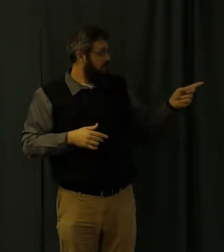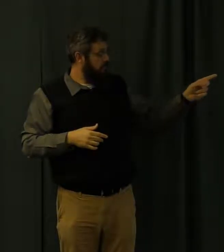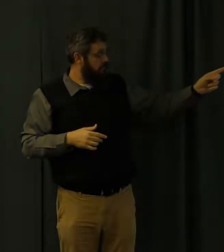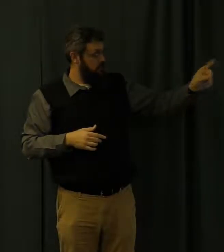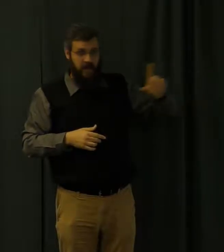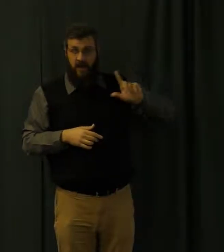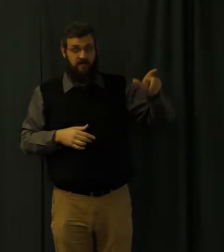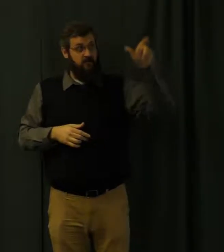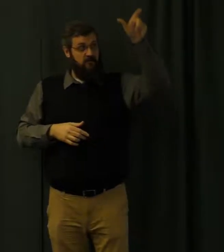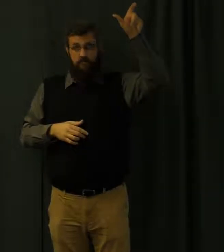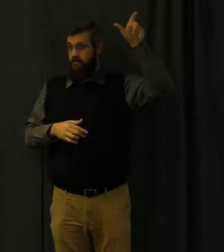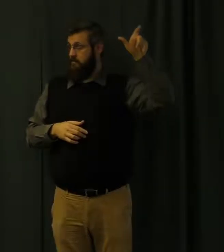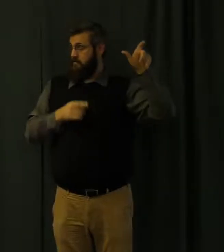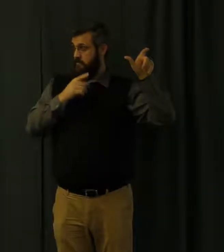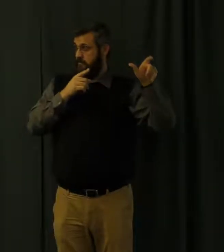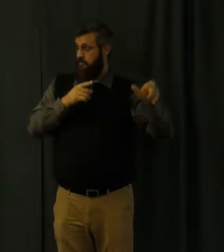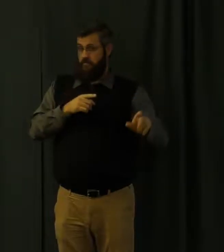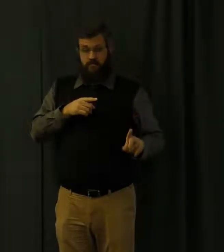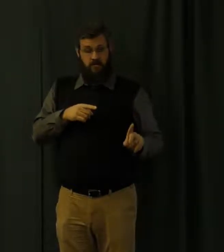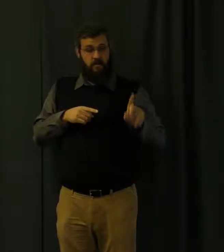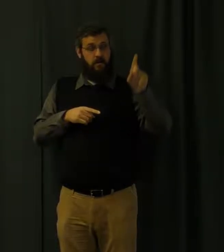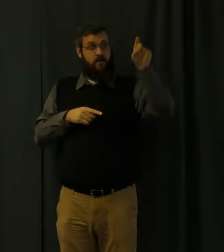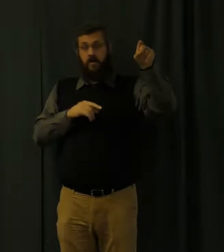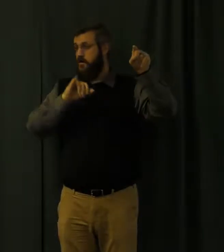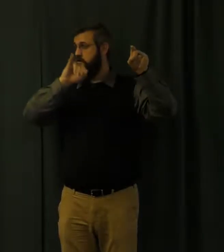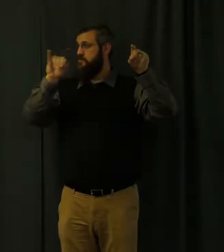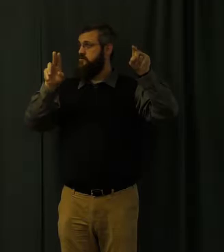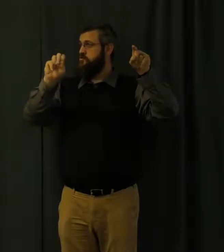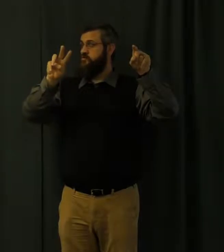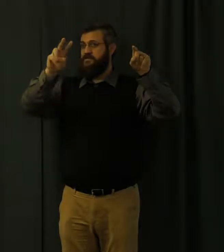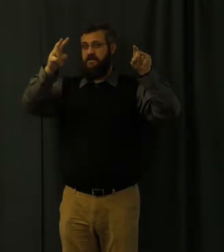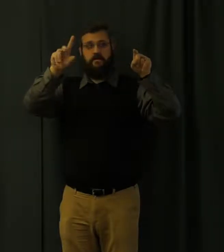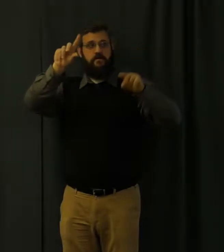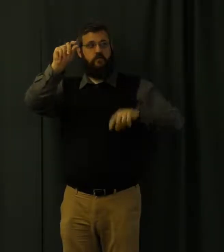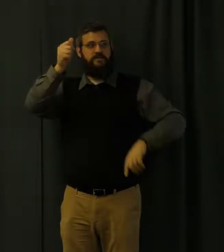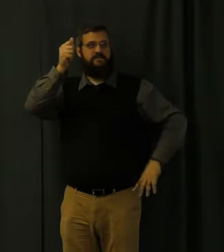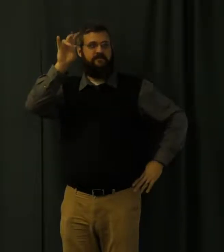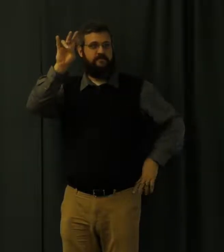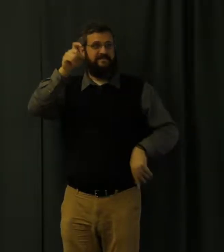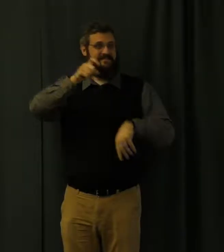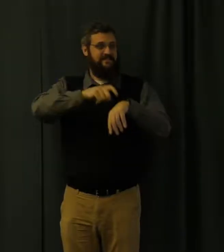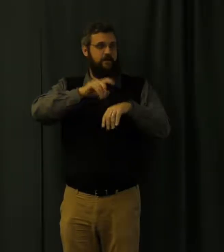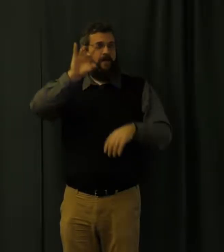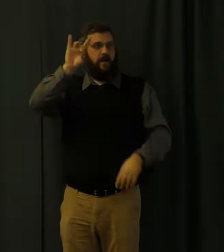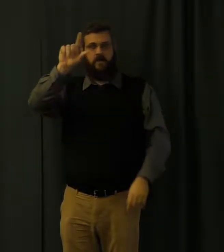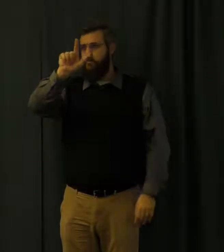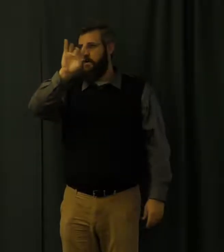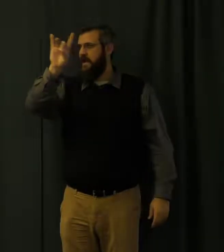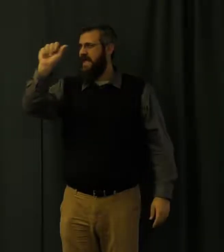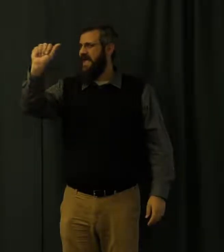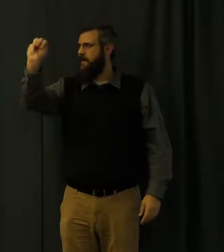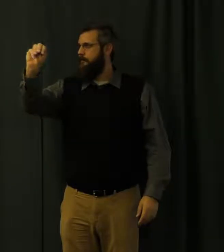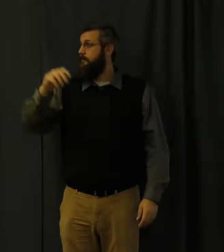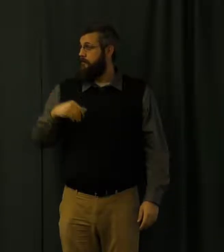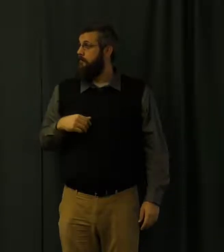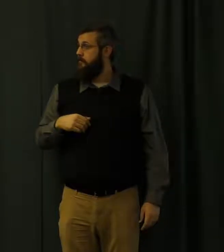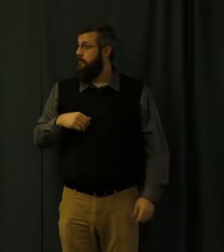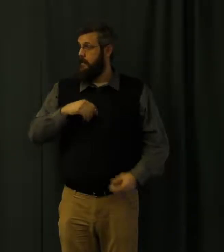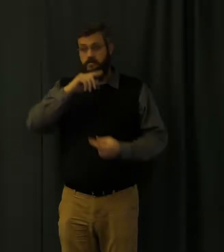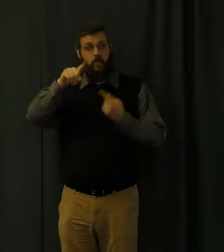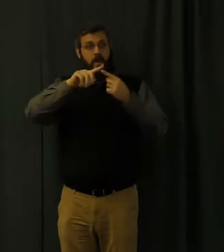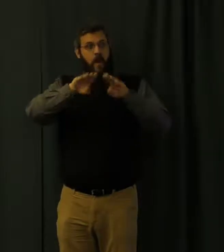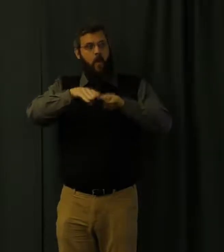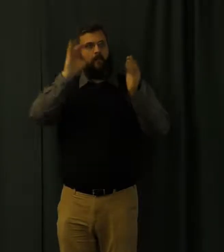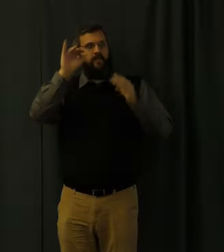back to June 2nd, 2017 at 8:28 a.m., okay? That's when I first started this paper